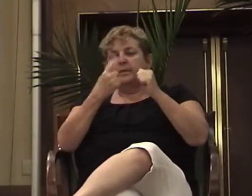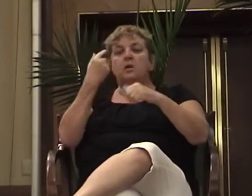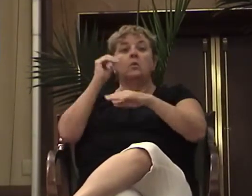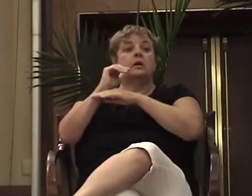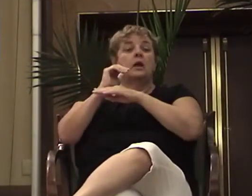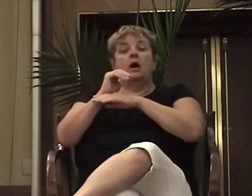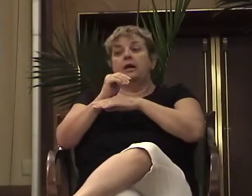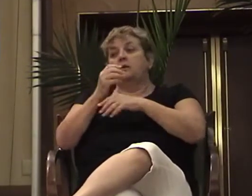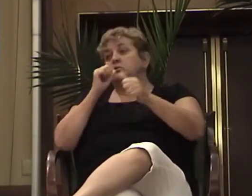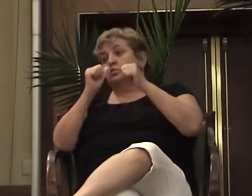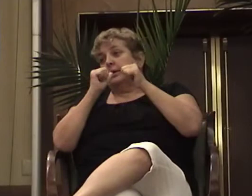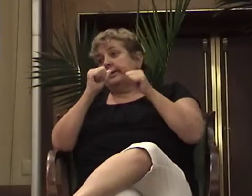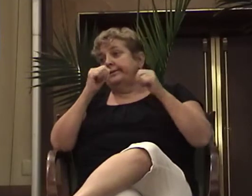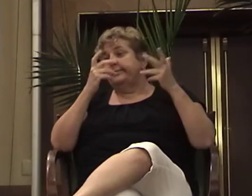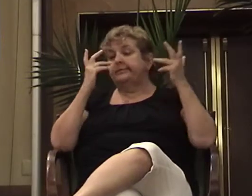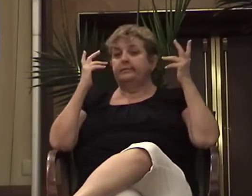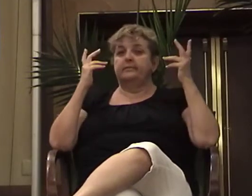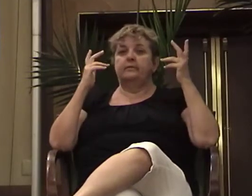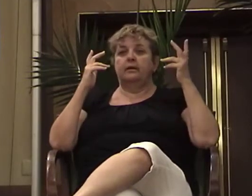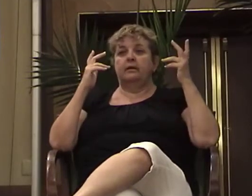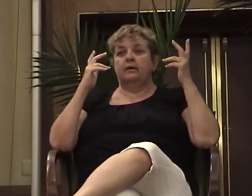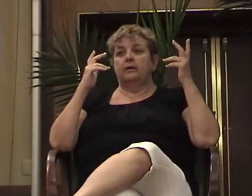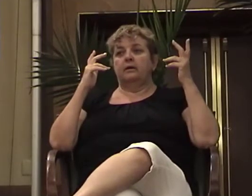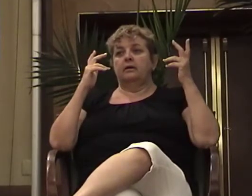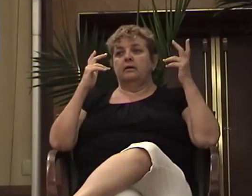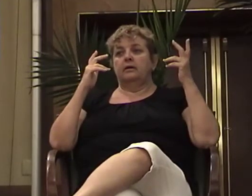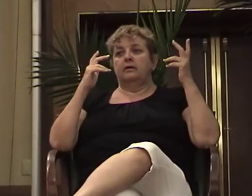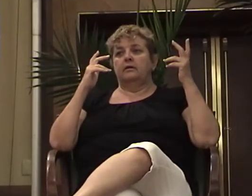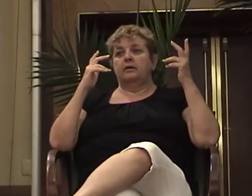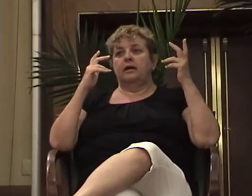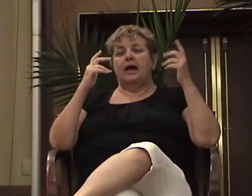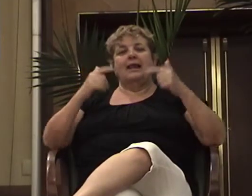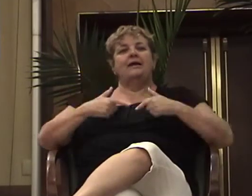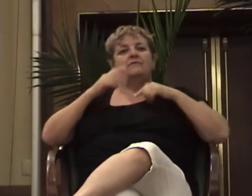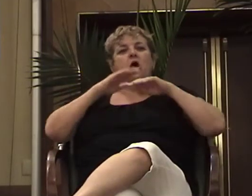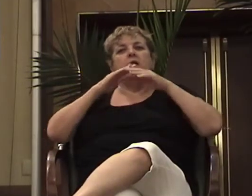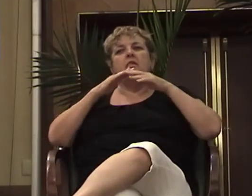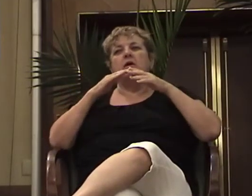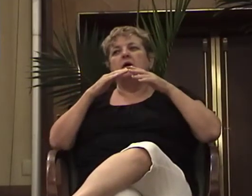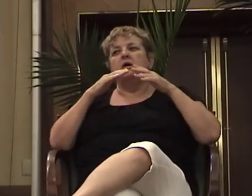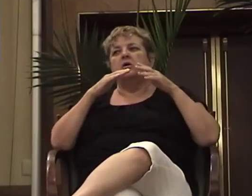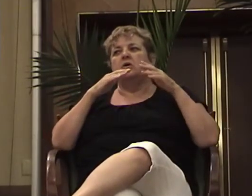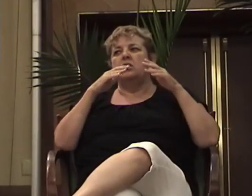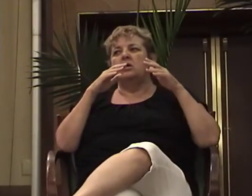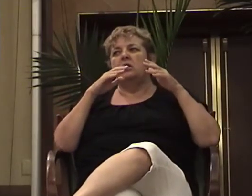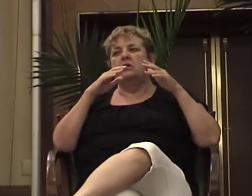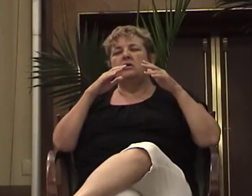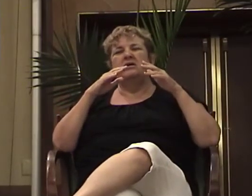By this time, I'm living on the banks of the Ohio River in a boarding house.